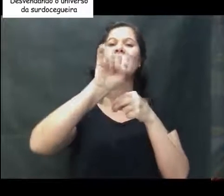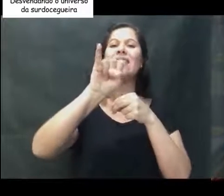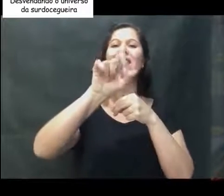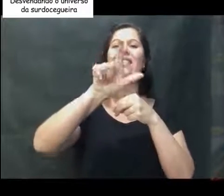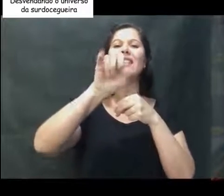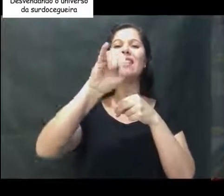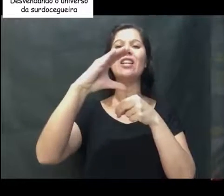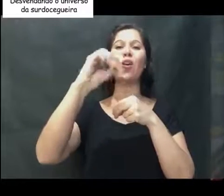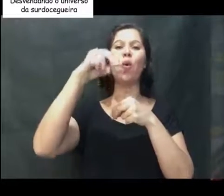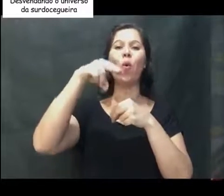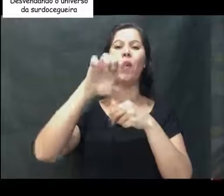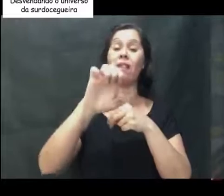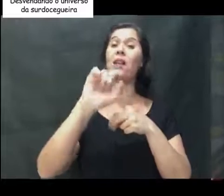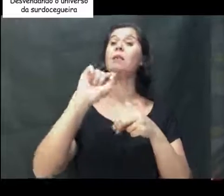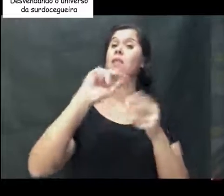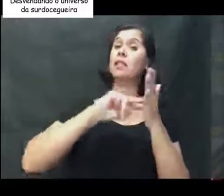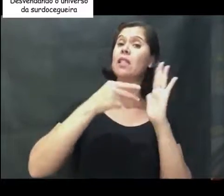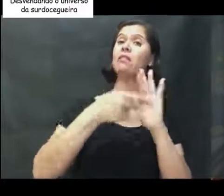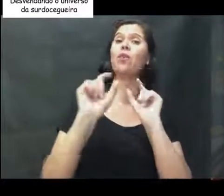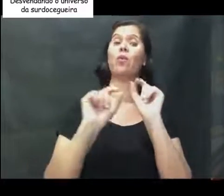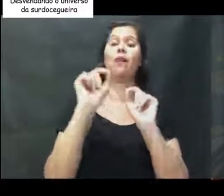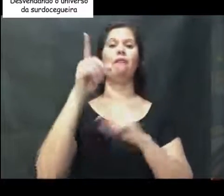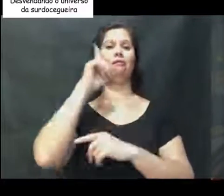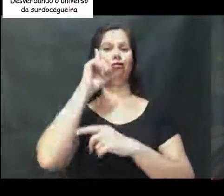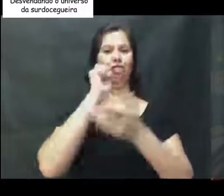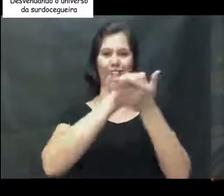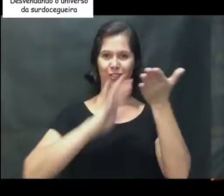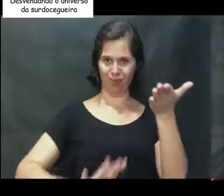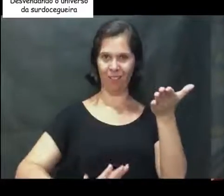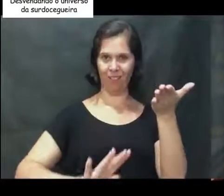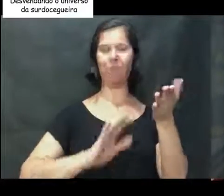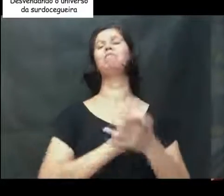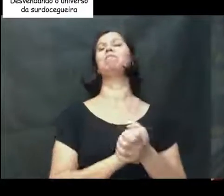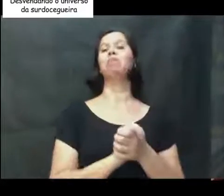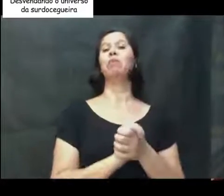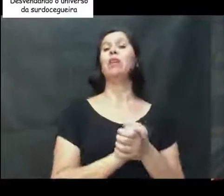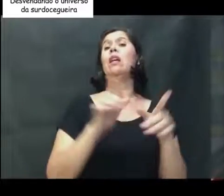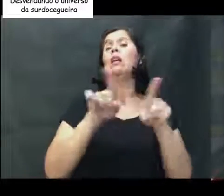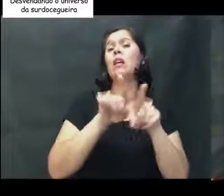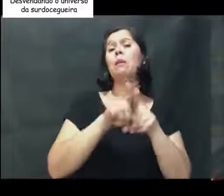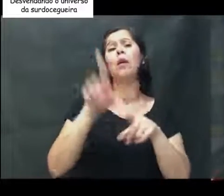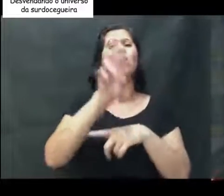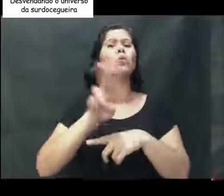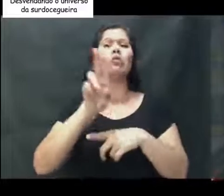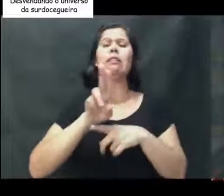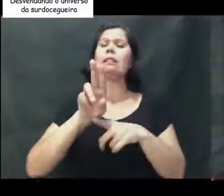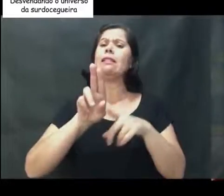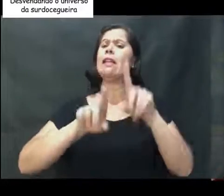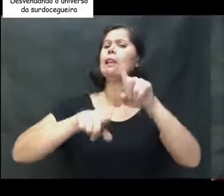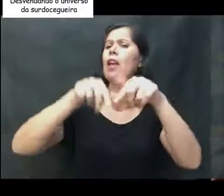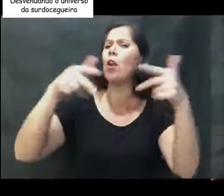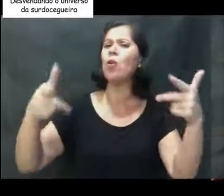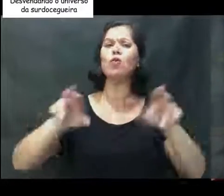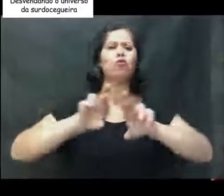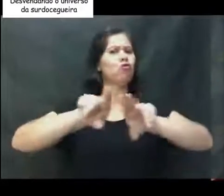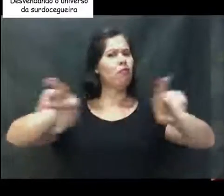with silicone first to represent day of activity. Besides these two symbols, other resources were used. As I